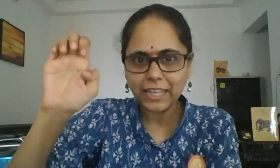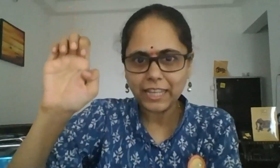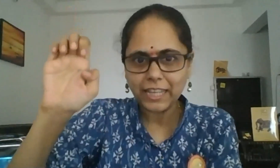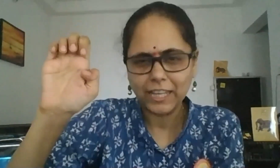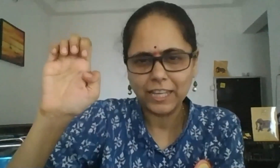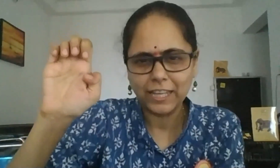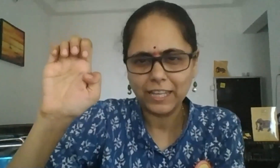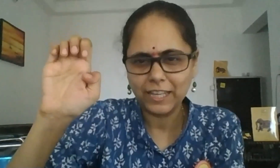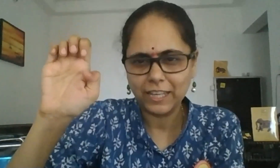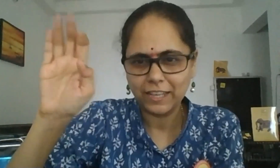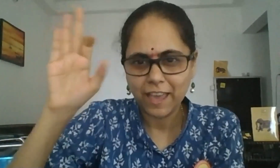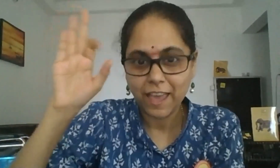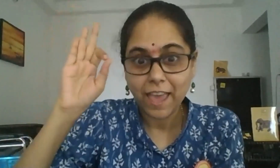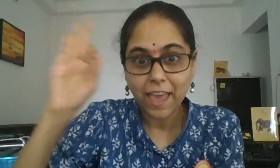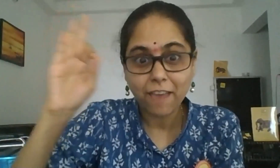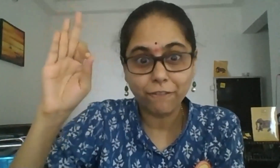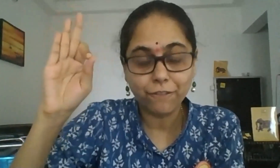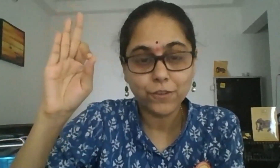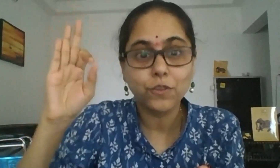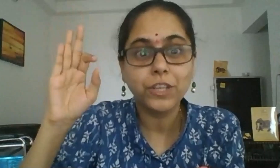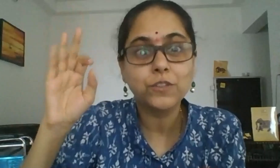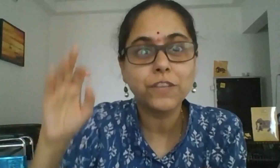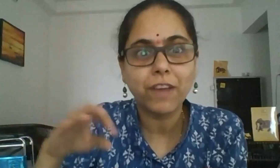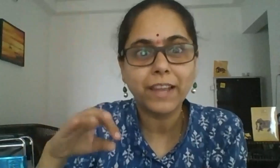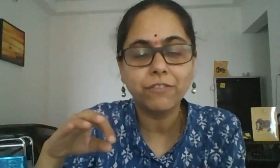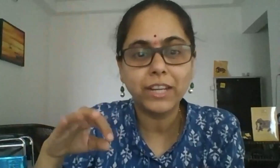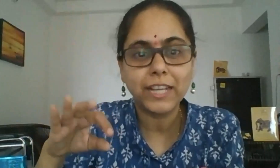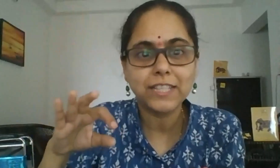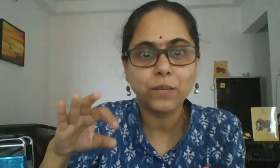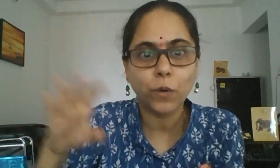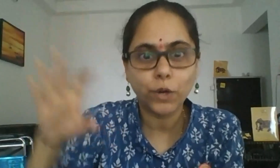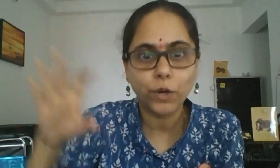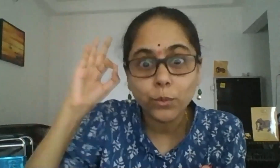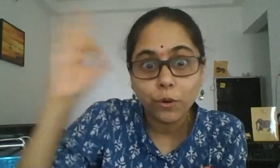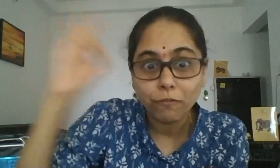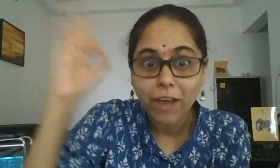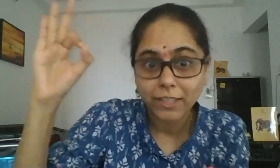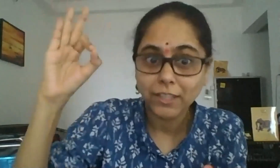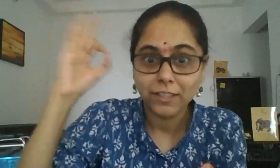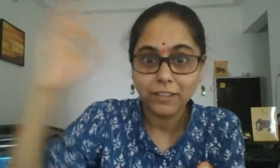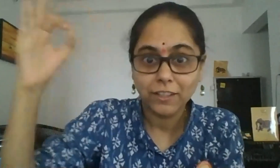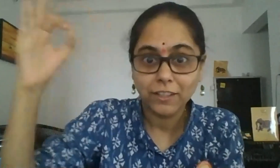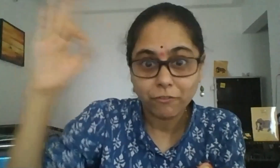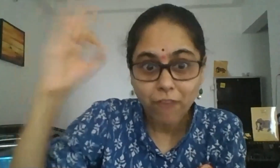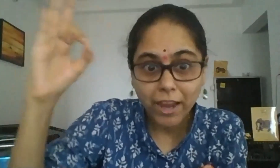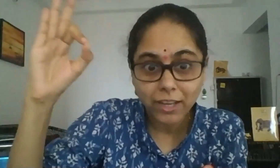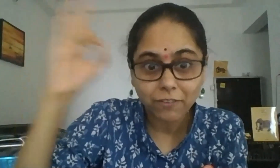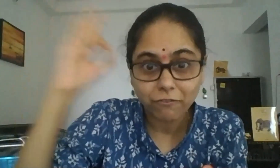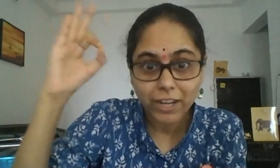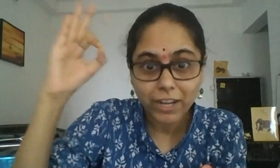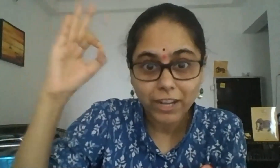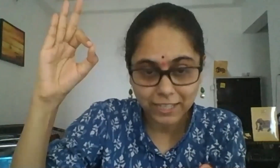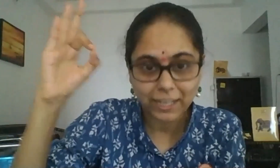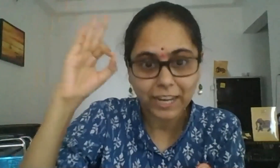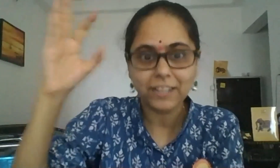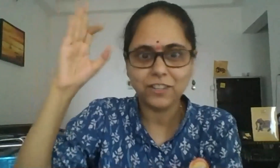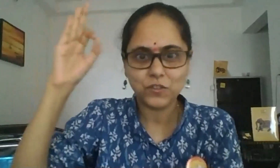E, F. So when you say fine, fantastic, what you do? Fine, fantastic, right? So